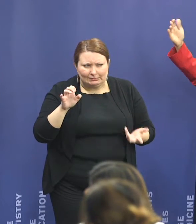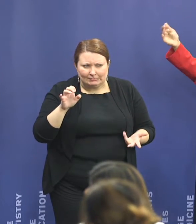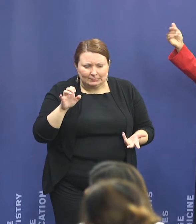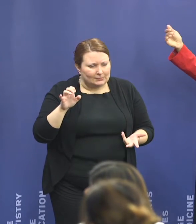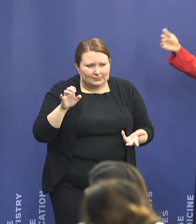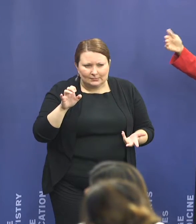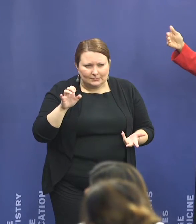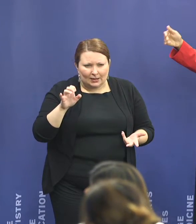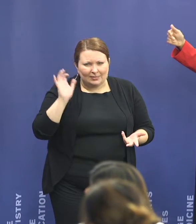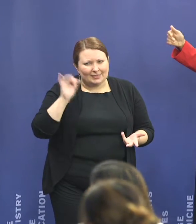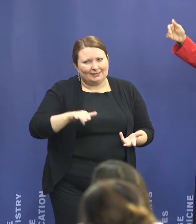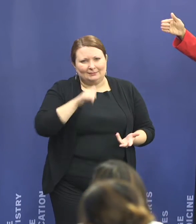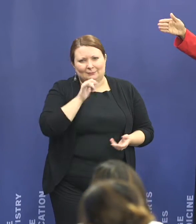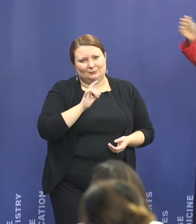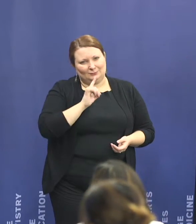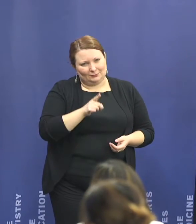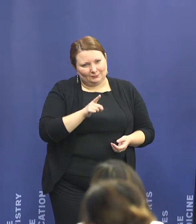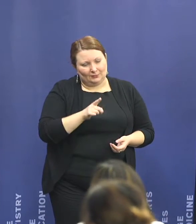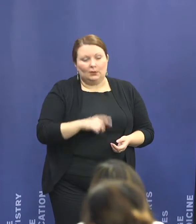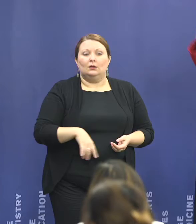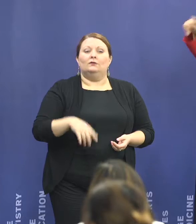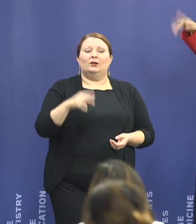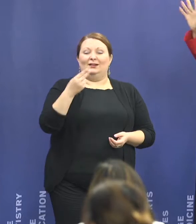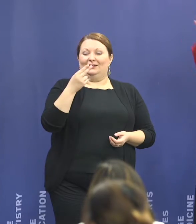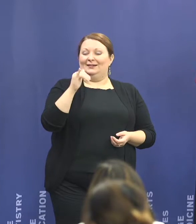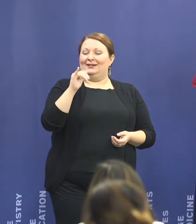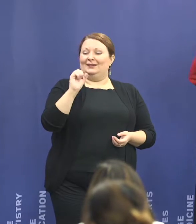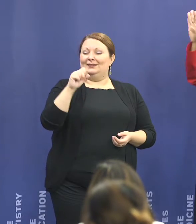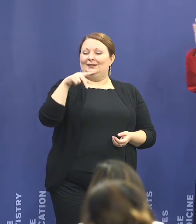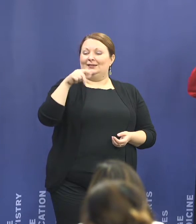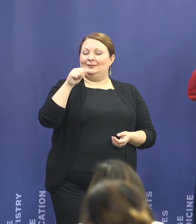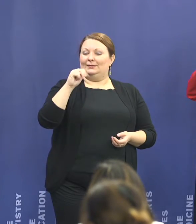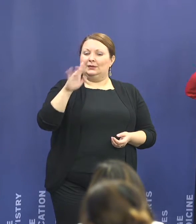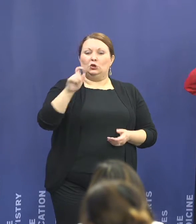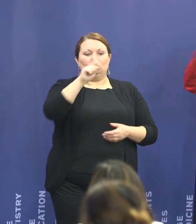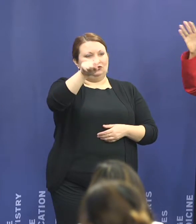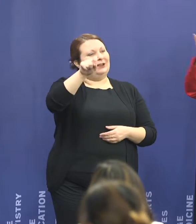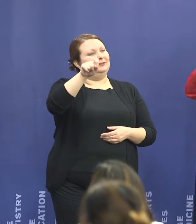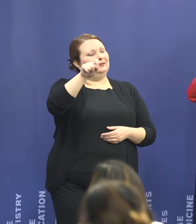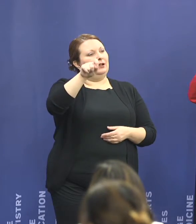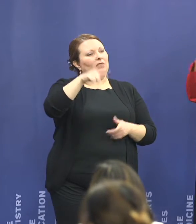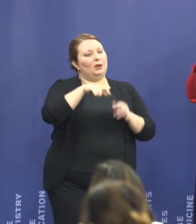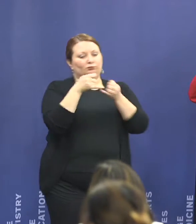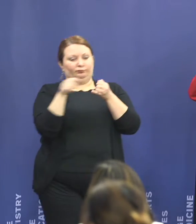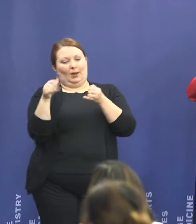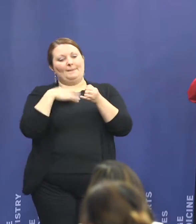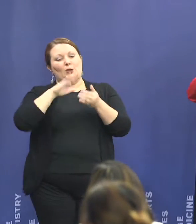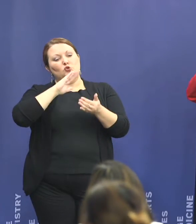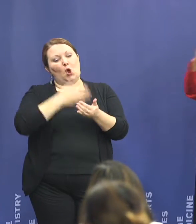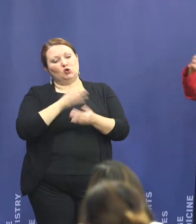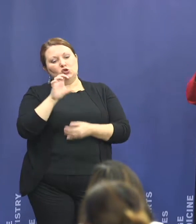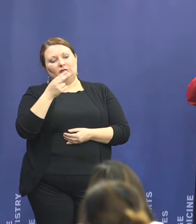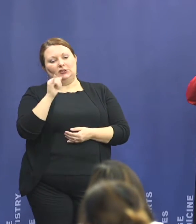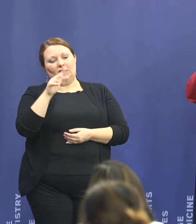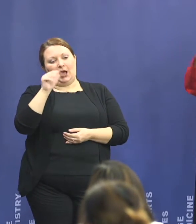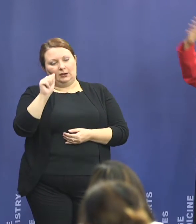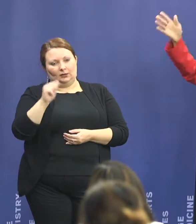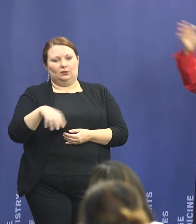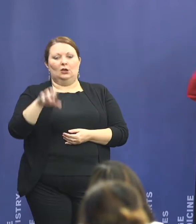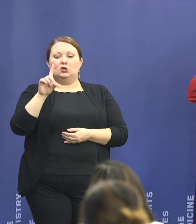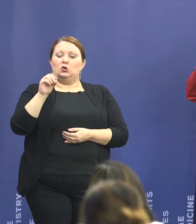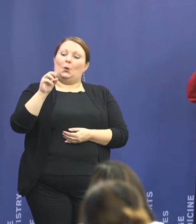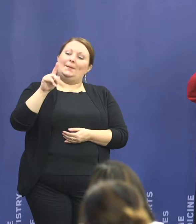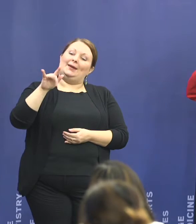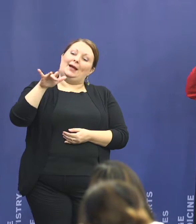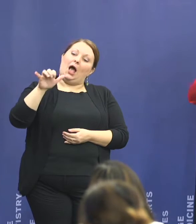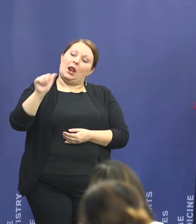Like, we know that that's not true. And so for the Hispanic, yeah, you'll check Hispanic and write in, you know, my daughters are Chicana, Dominicanas,